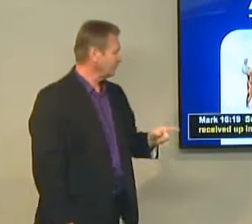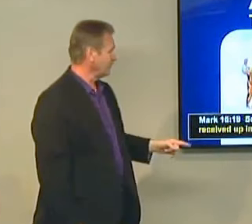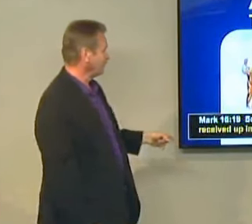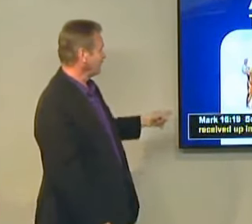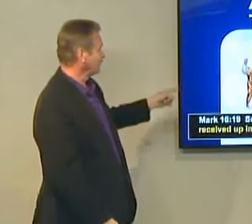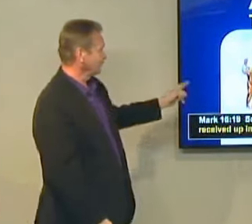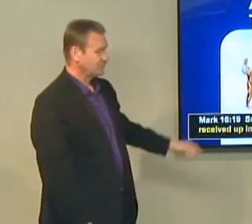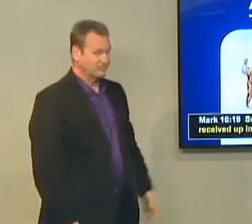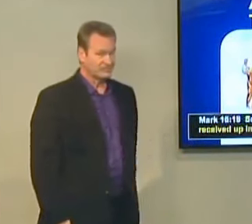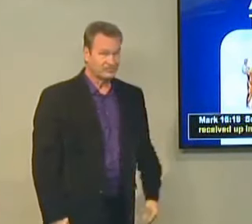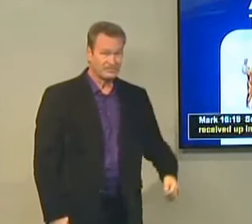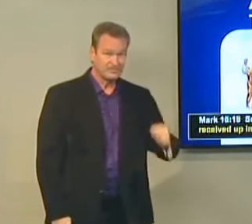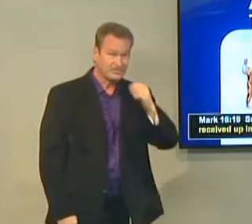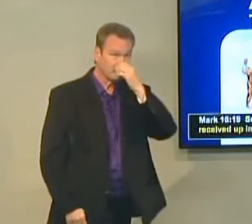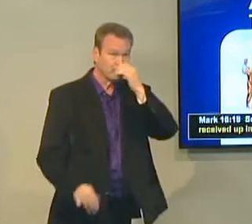And sat down. At the right hand. Of God.